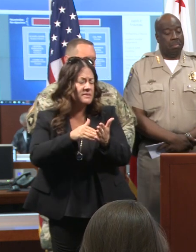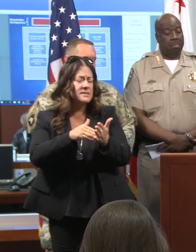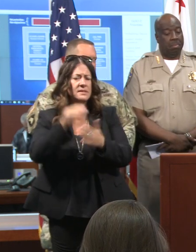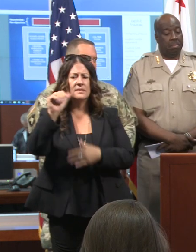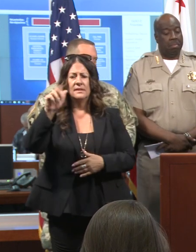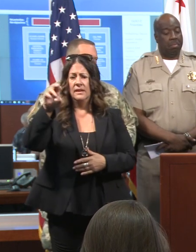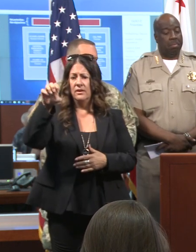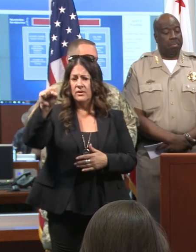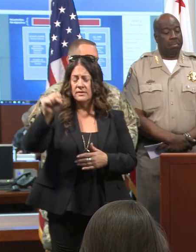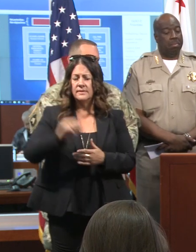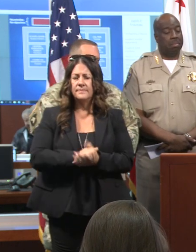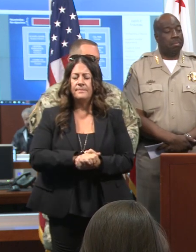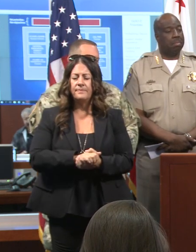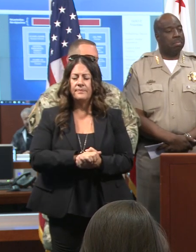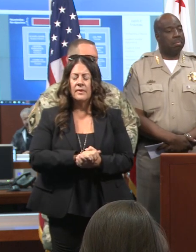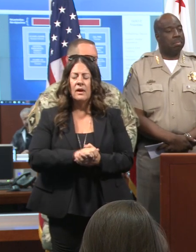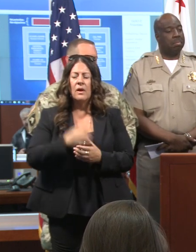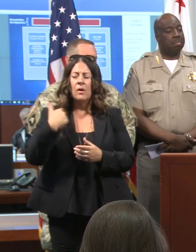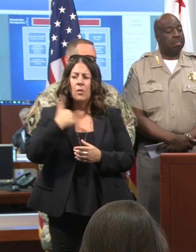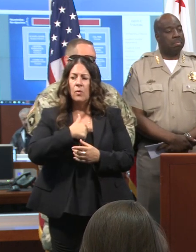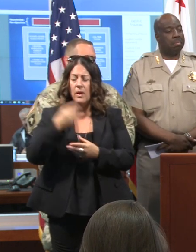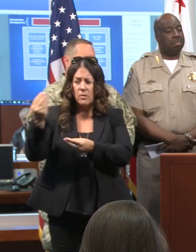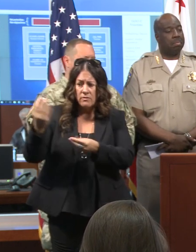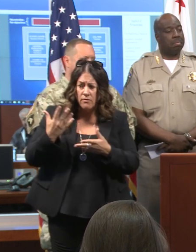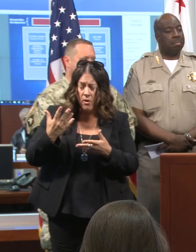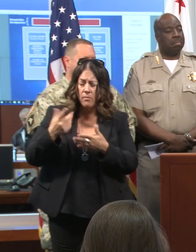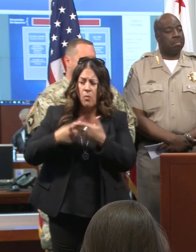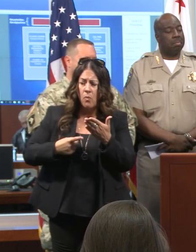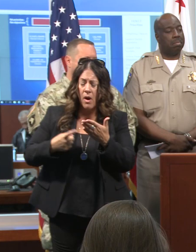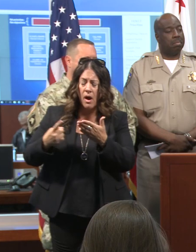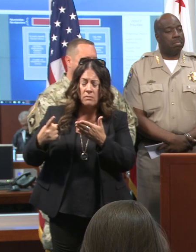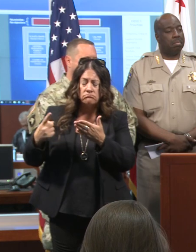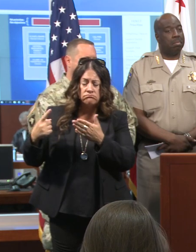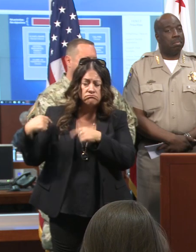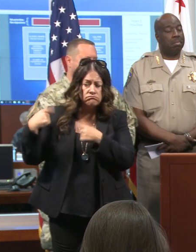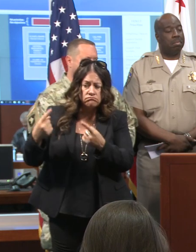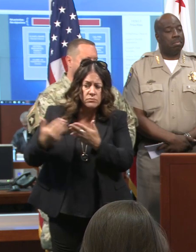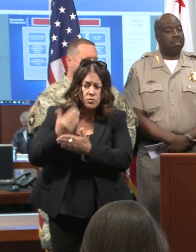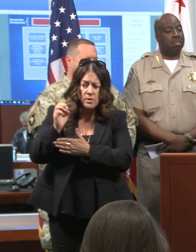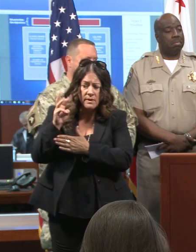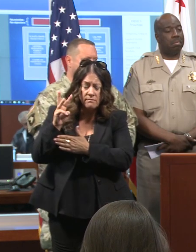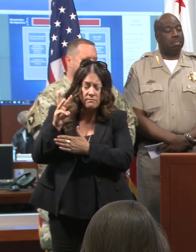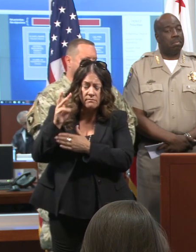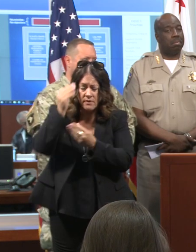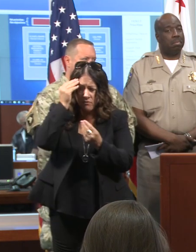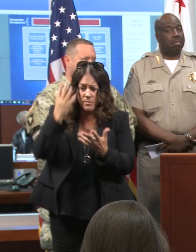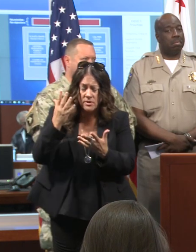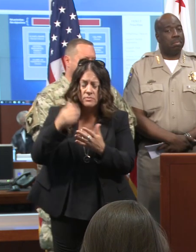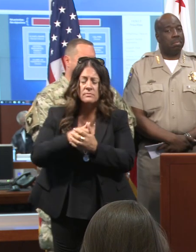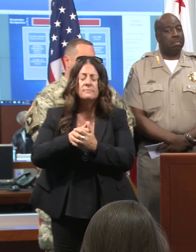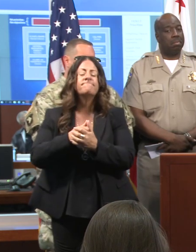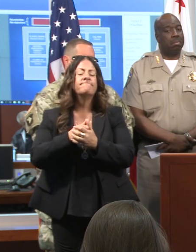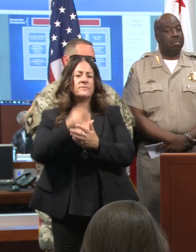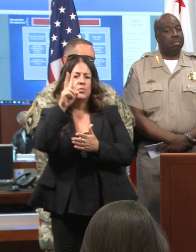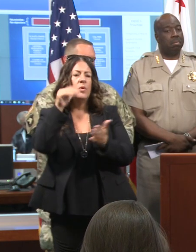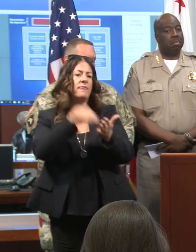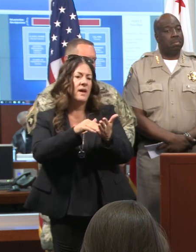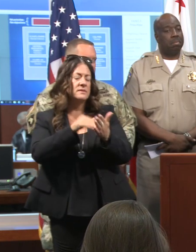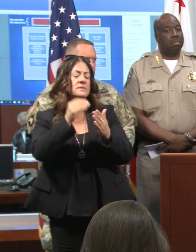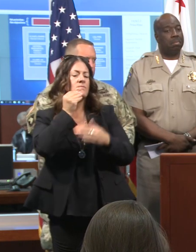updated damage assessments, and we're looking at 2,000 structures, homes,